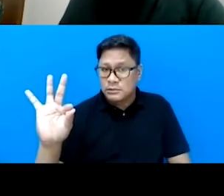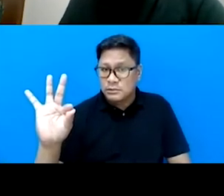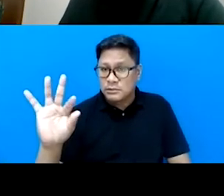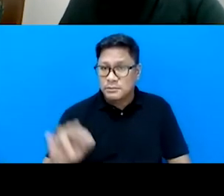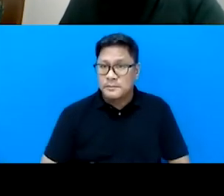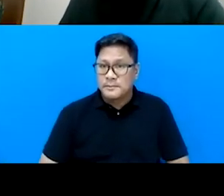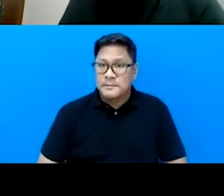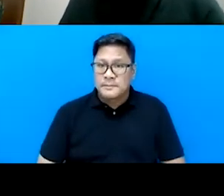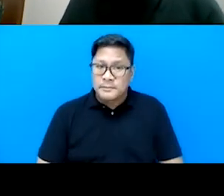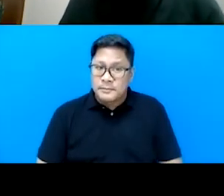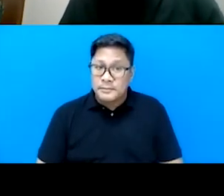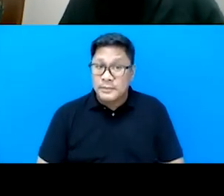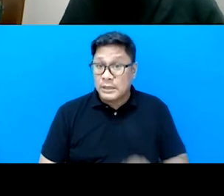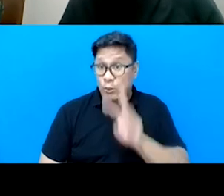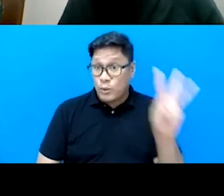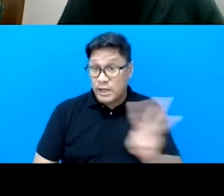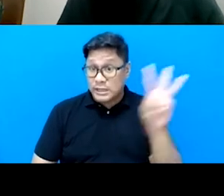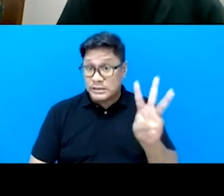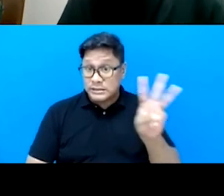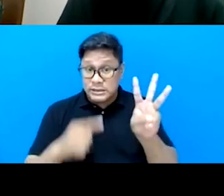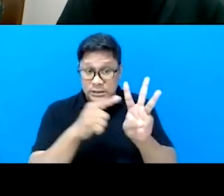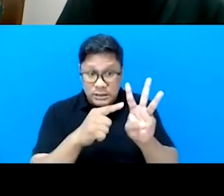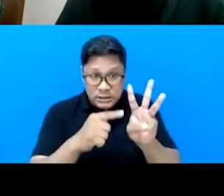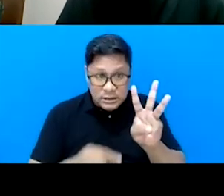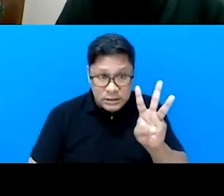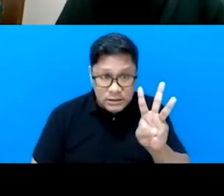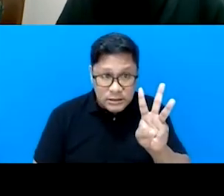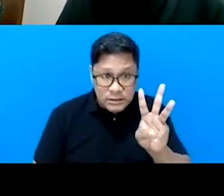so Wednesday is the 7th.